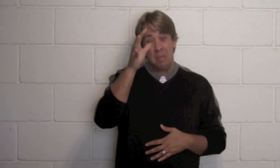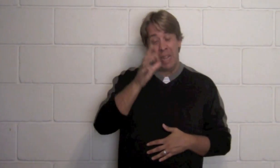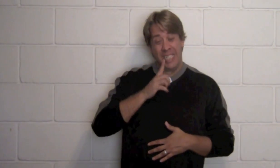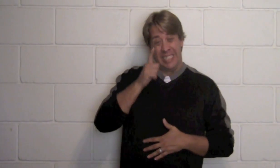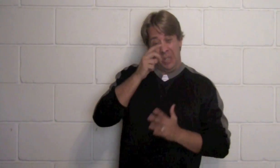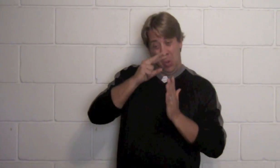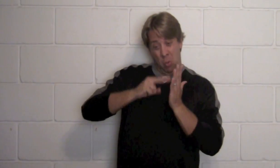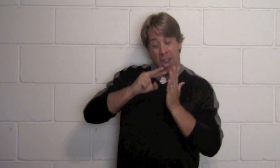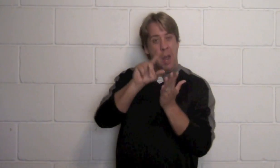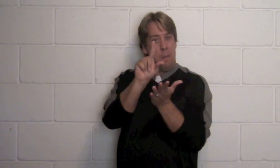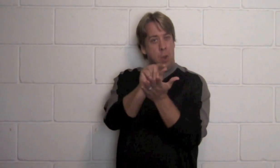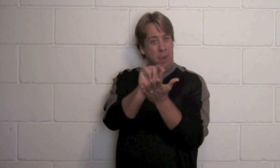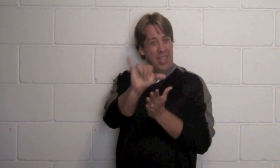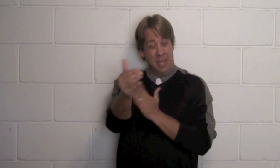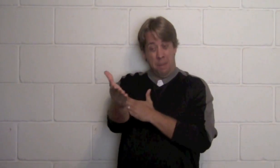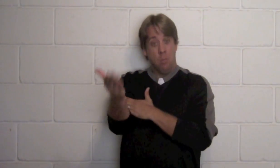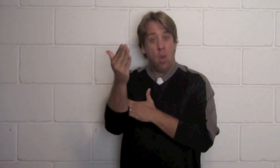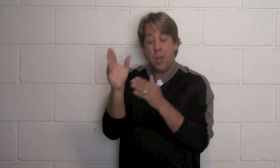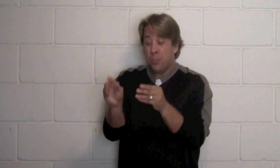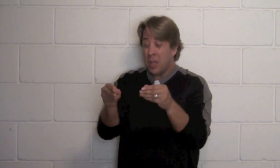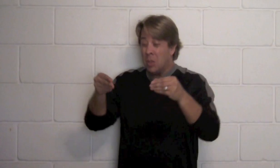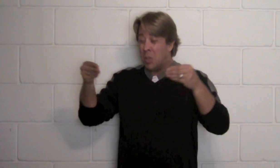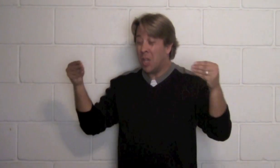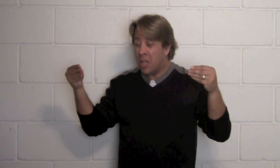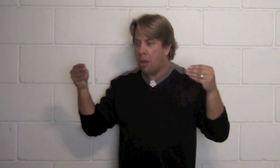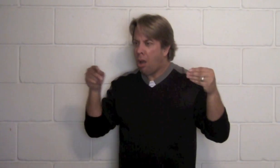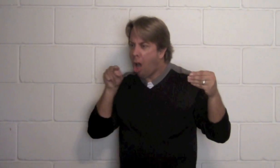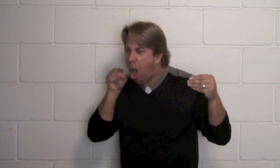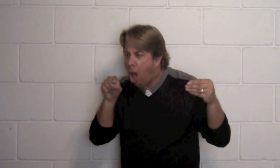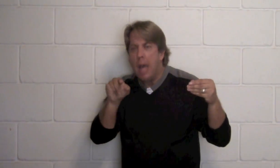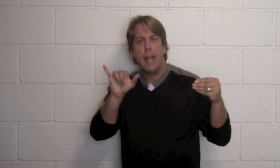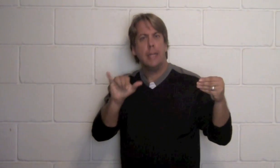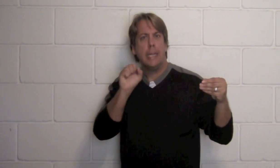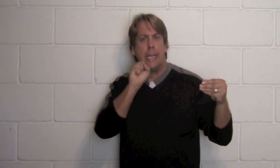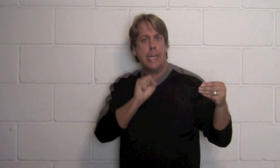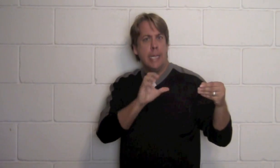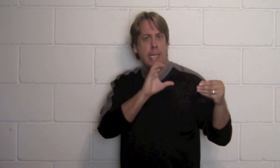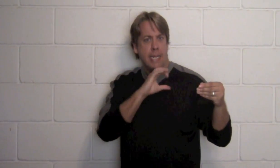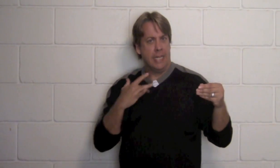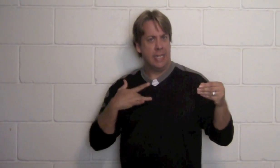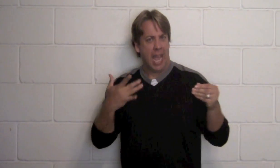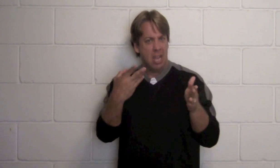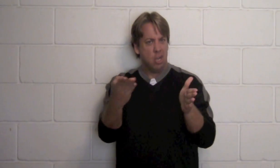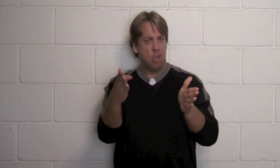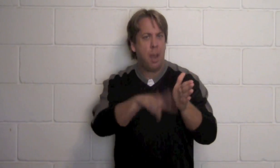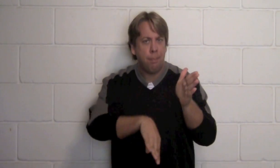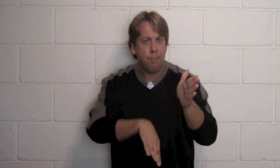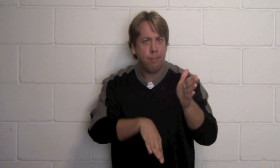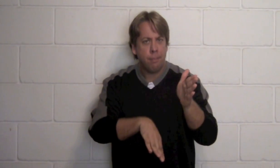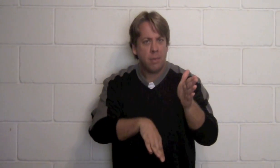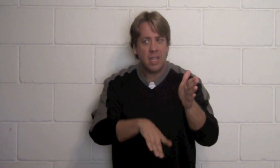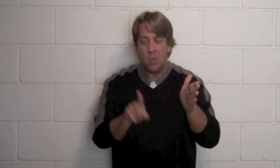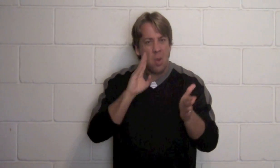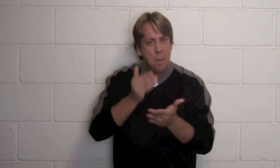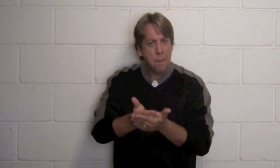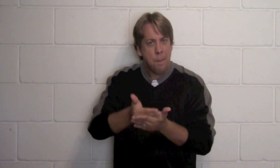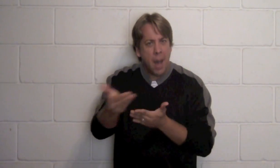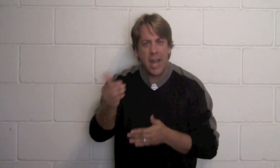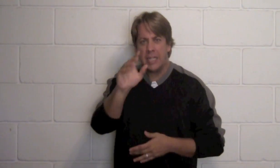And he just happened to have read in the newspaper that morning that senior citizens were buying cat food and dog food